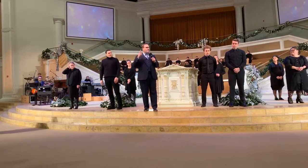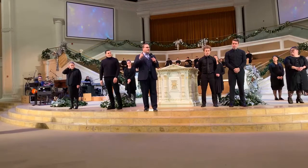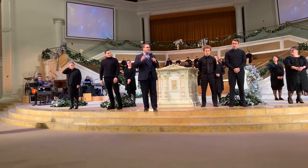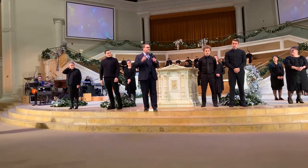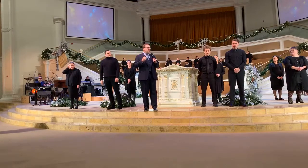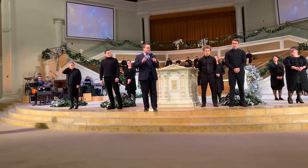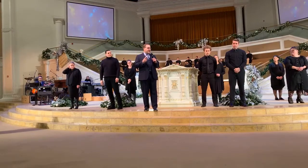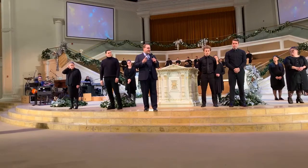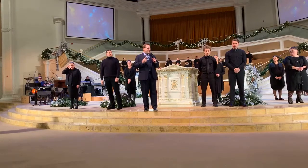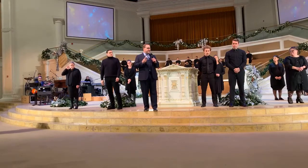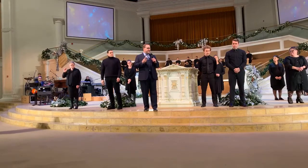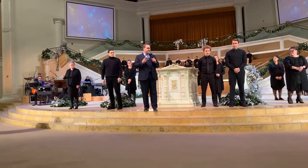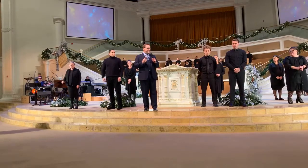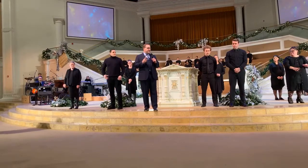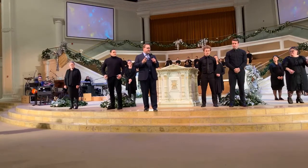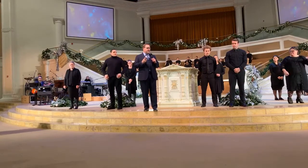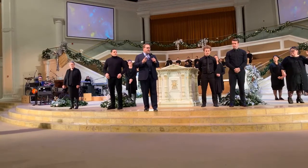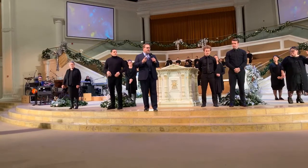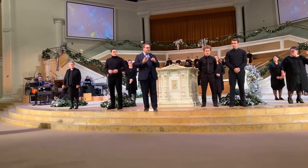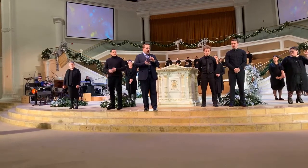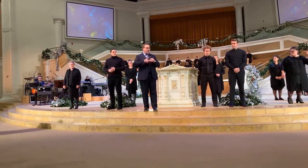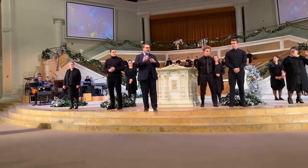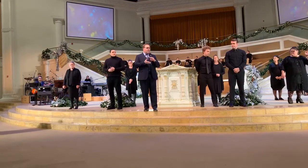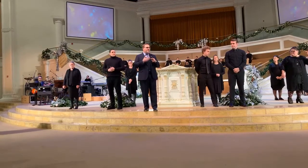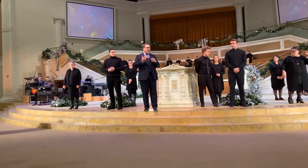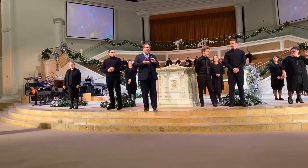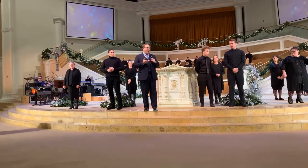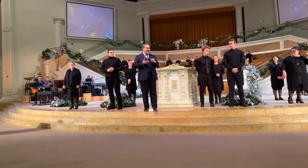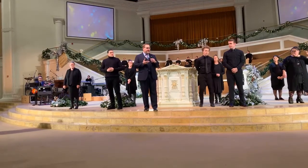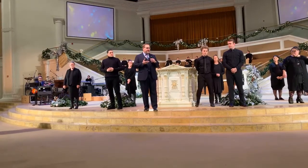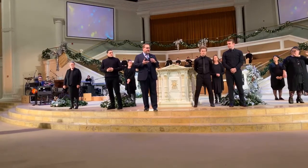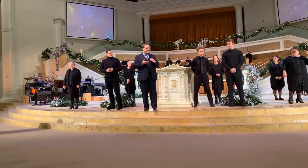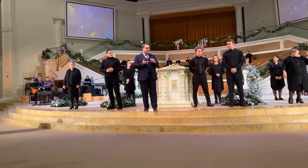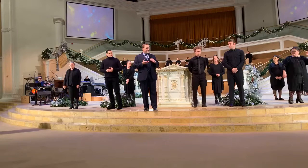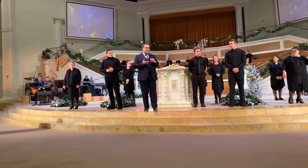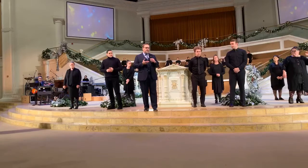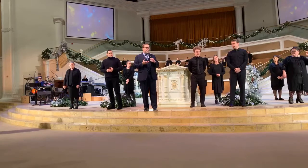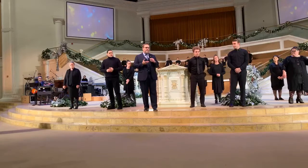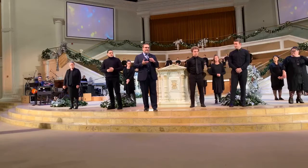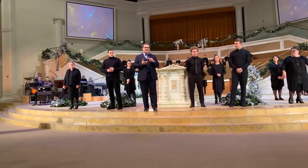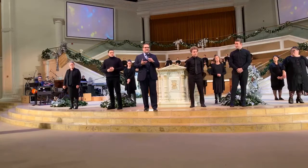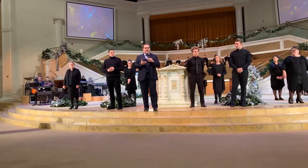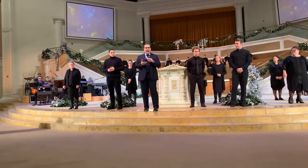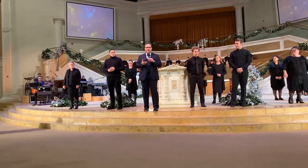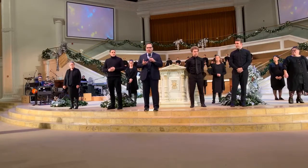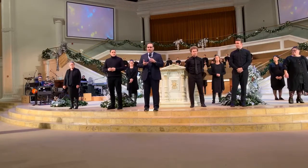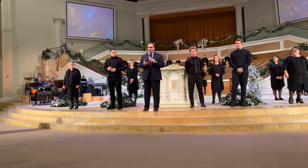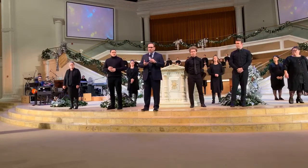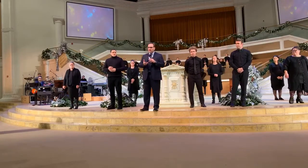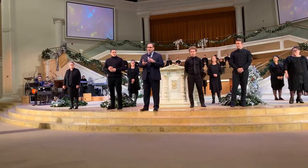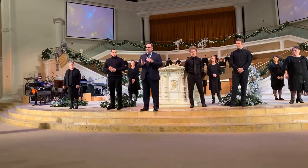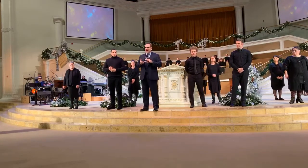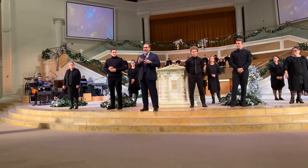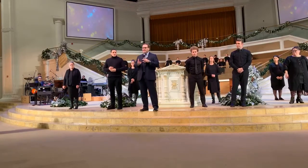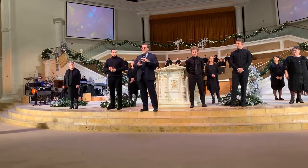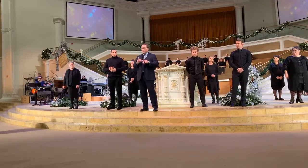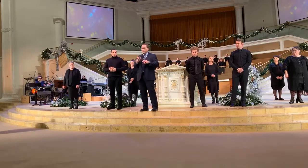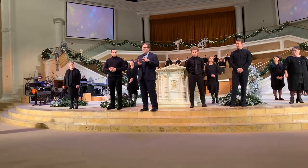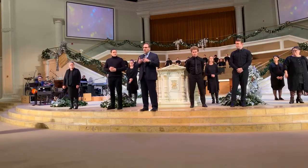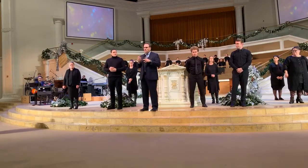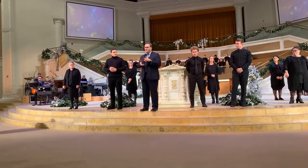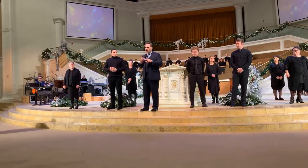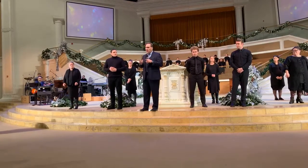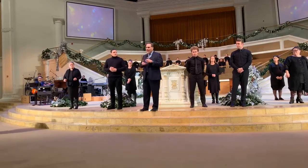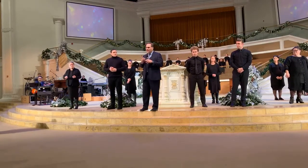when they repented of their sins, talking with their hands, this is an amazing phenomenon. That as they